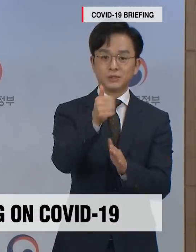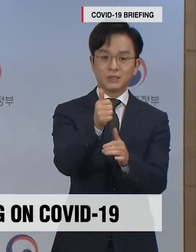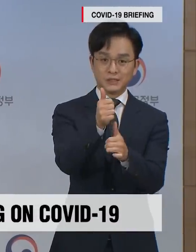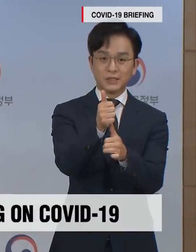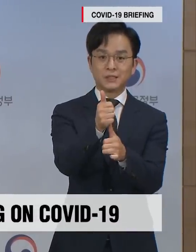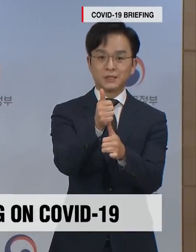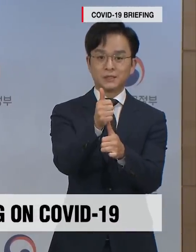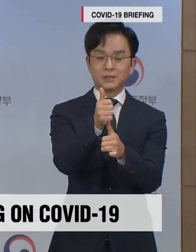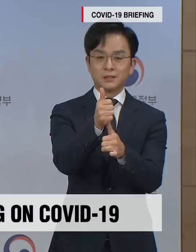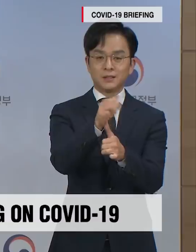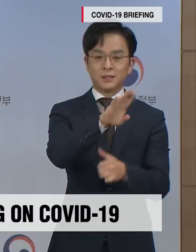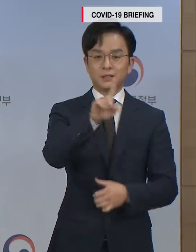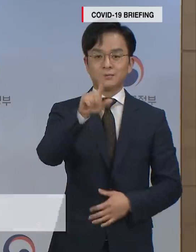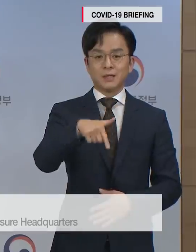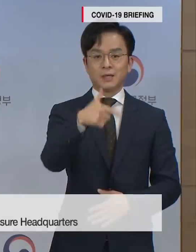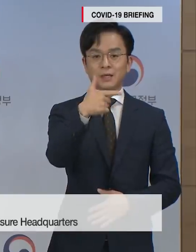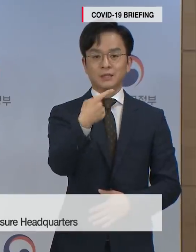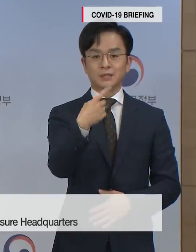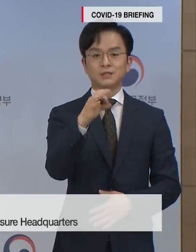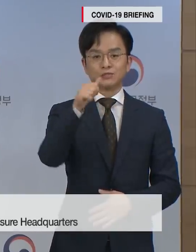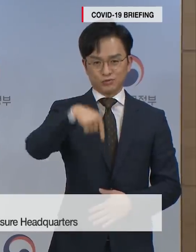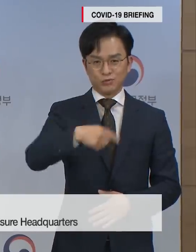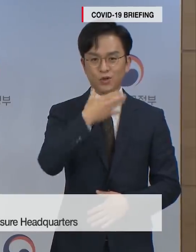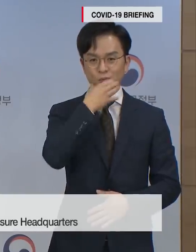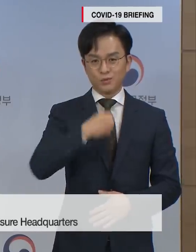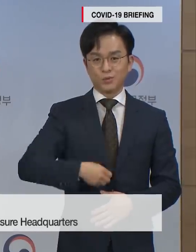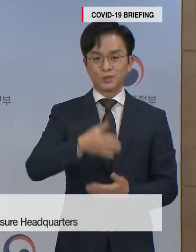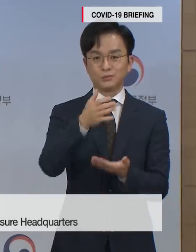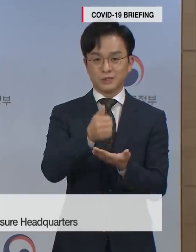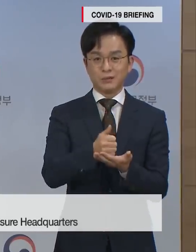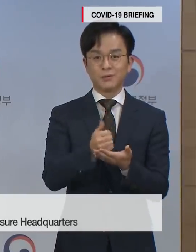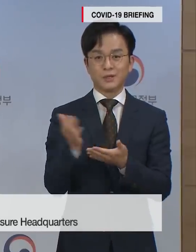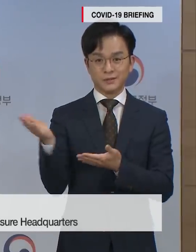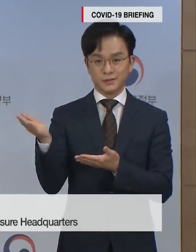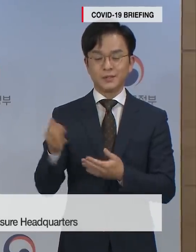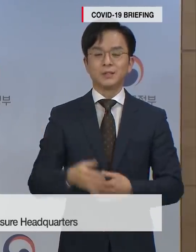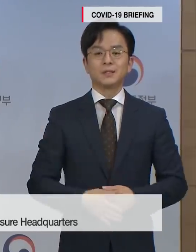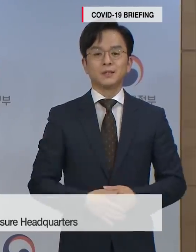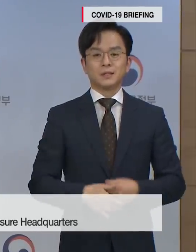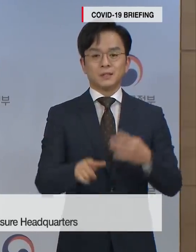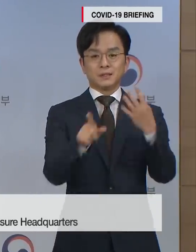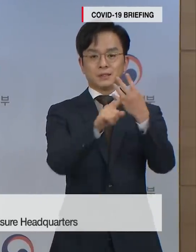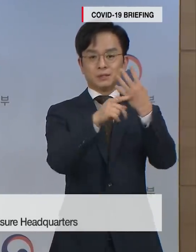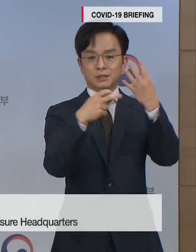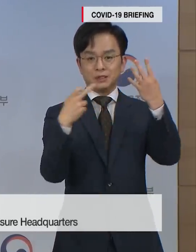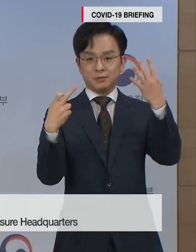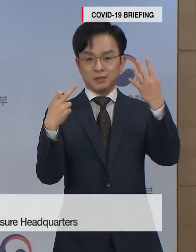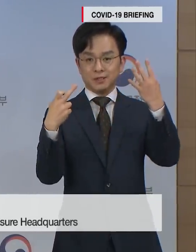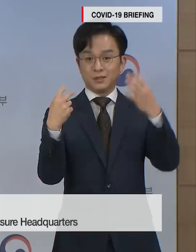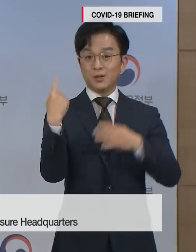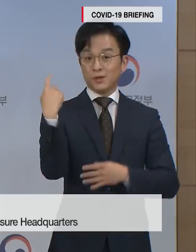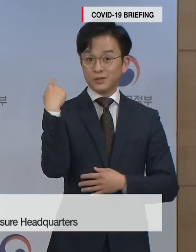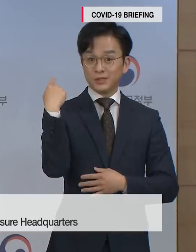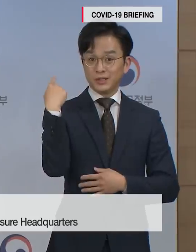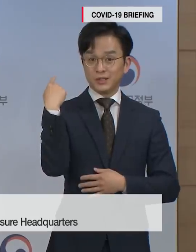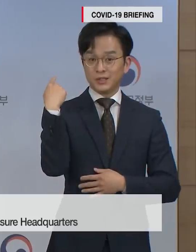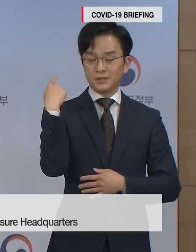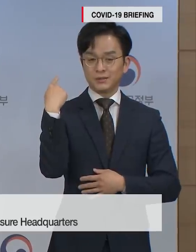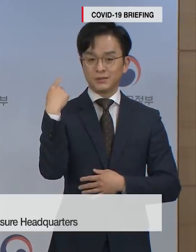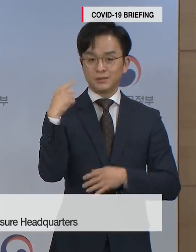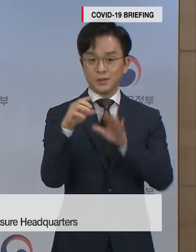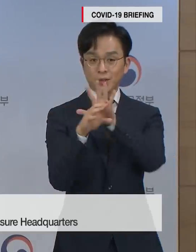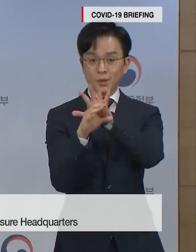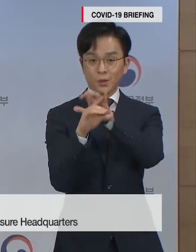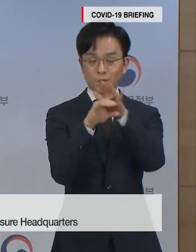So I am the first vice head of Central Disaster and Safety Countermeasures HQ, Park Nung-hoo. As of midnight